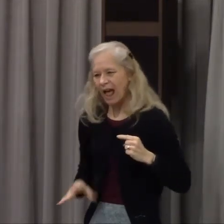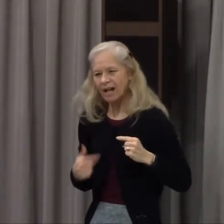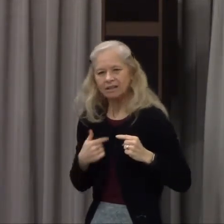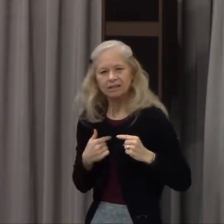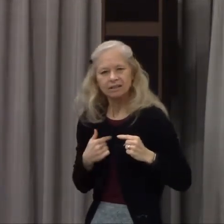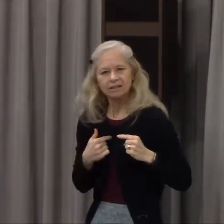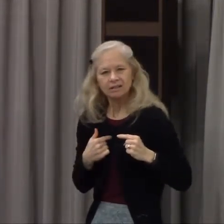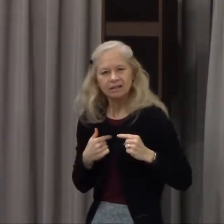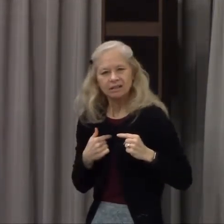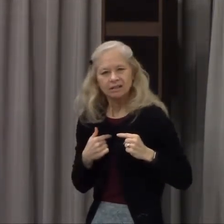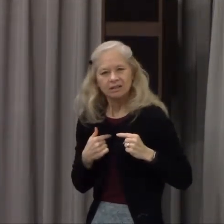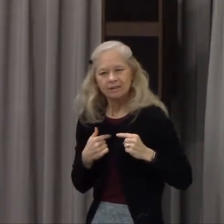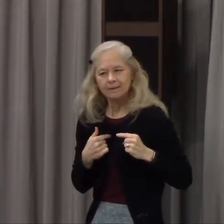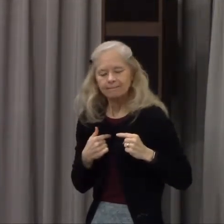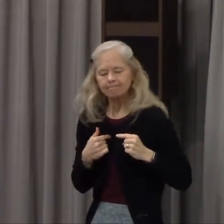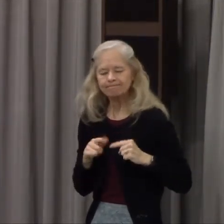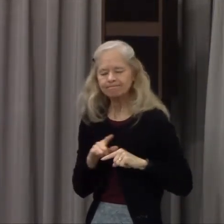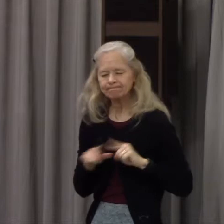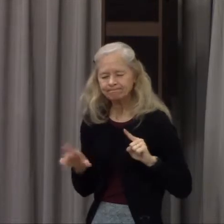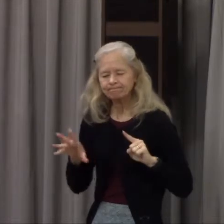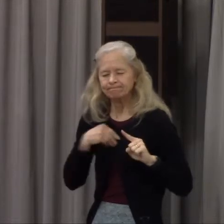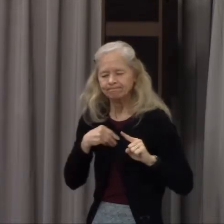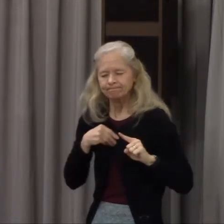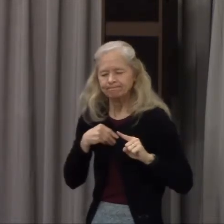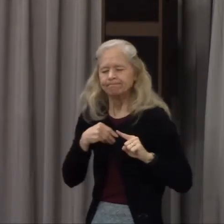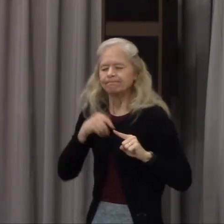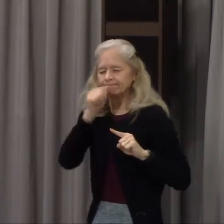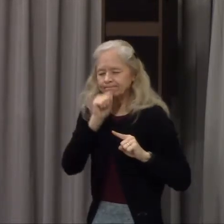They pierce themselves through with many sorrows, those who choose to love money